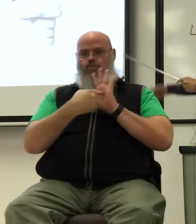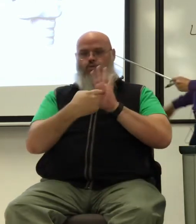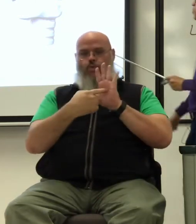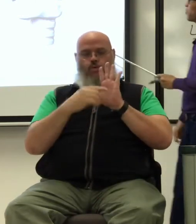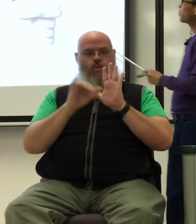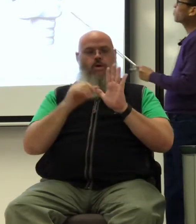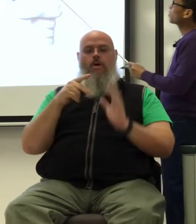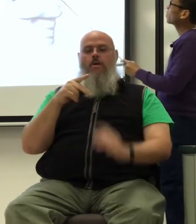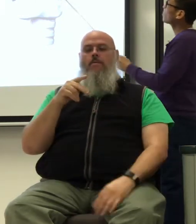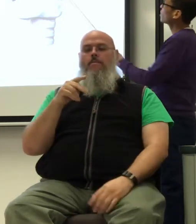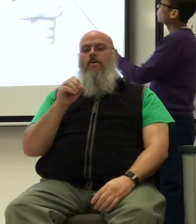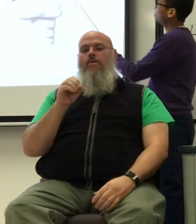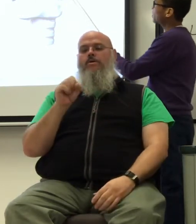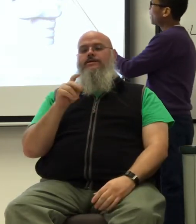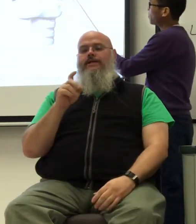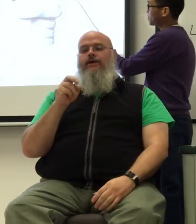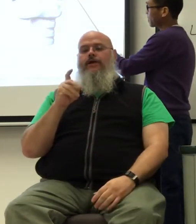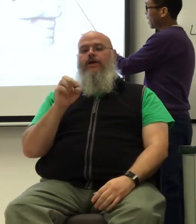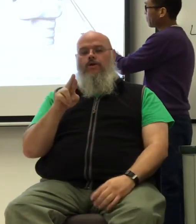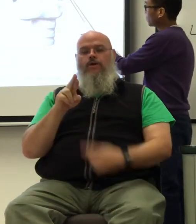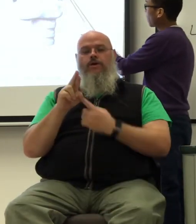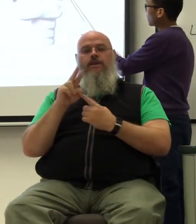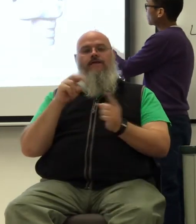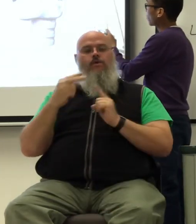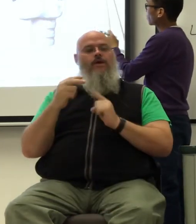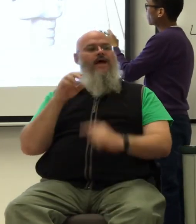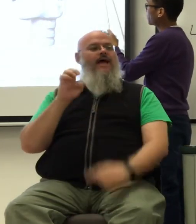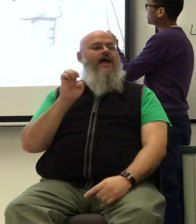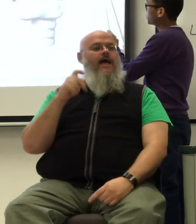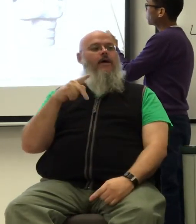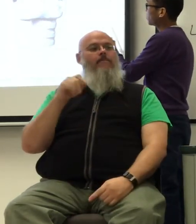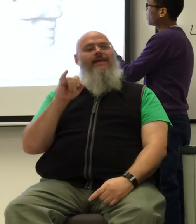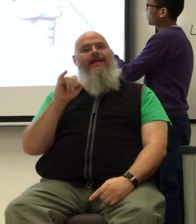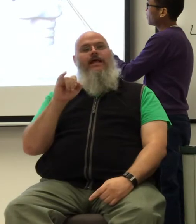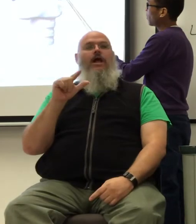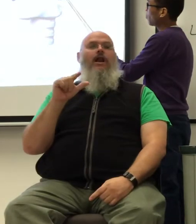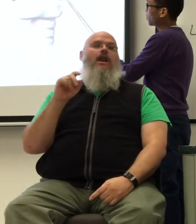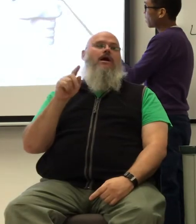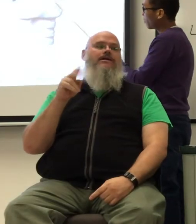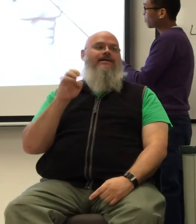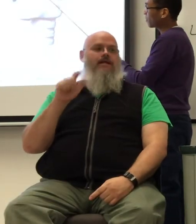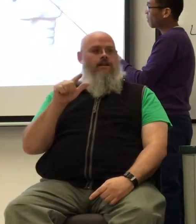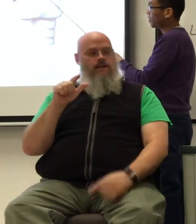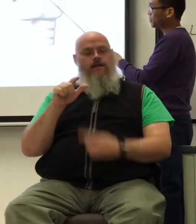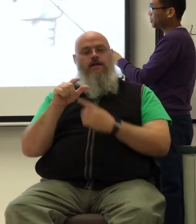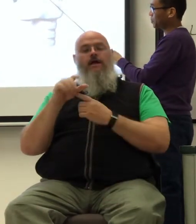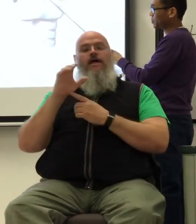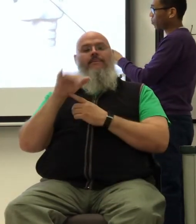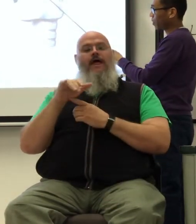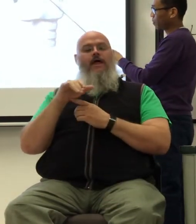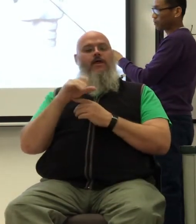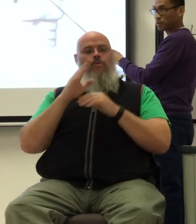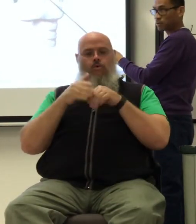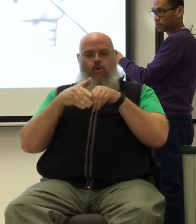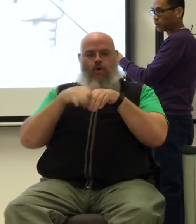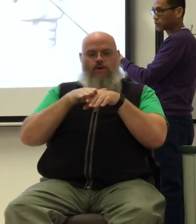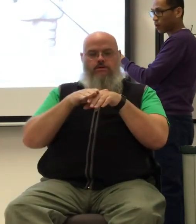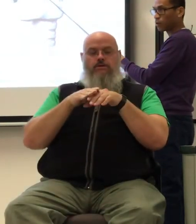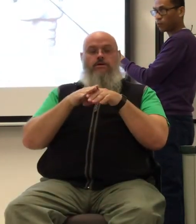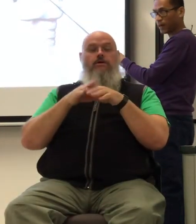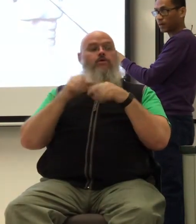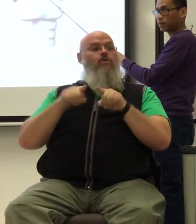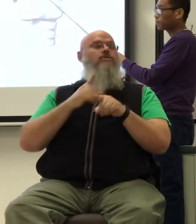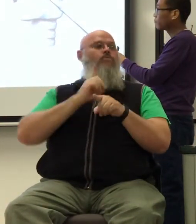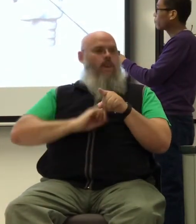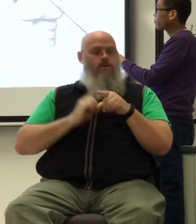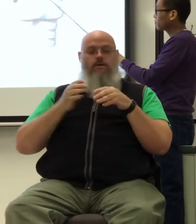the posterior view? We see that there's an epiglottic cartilage that will cover the glottis during